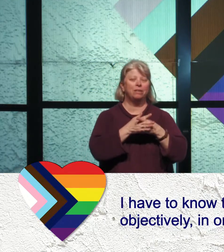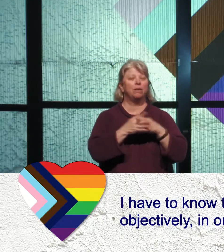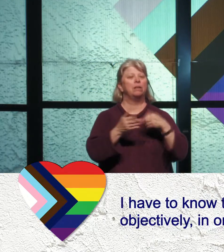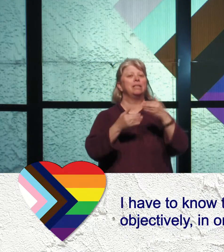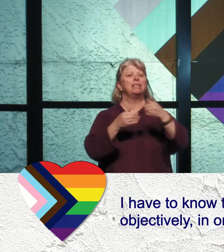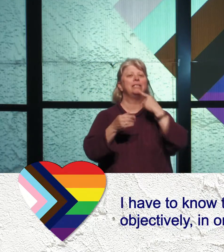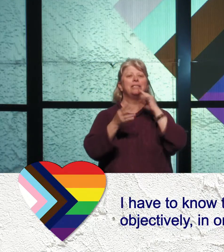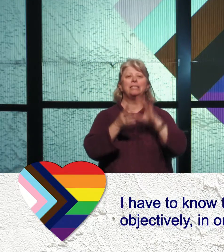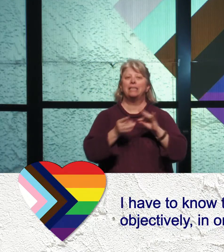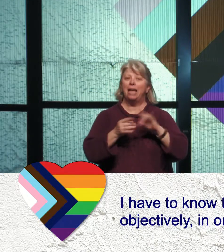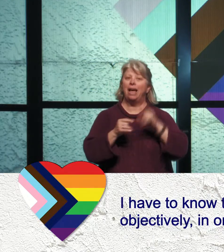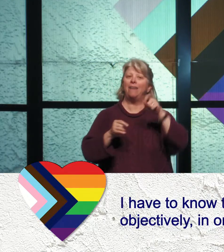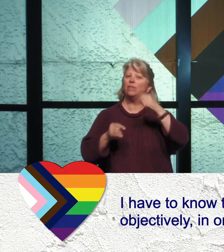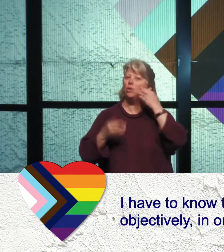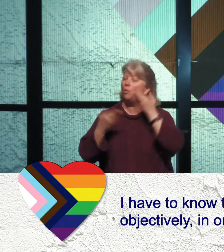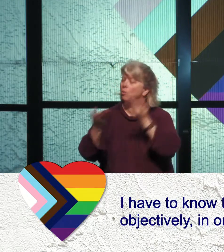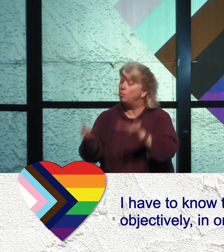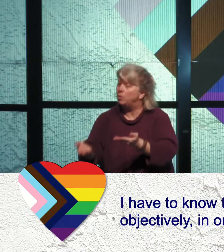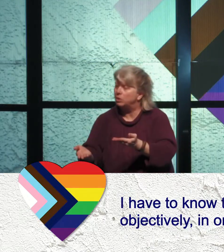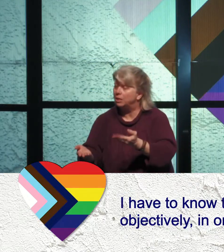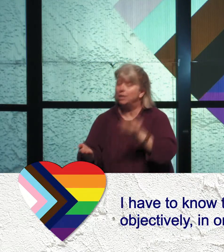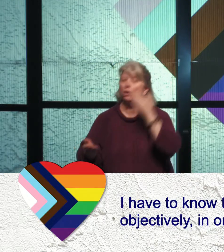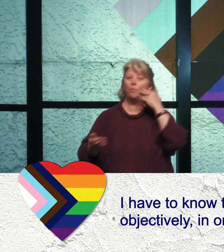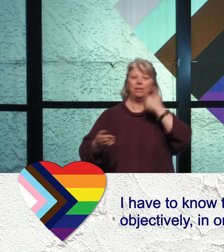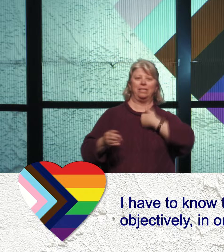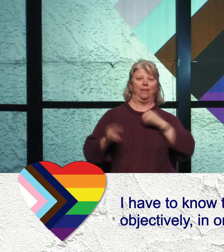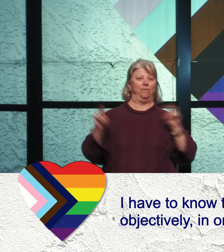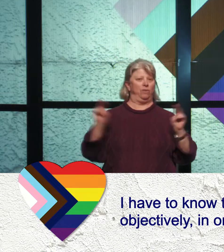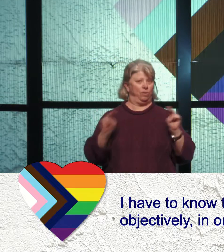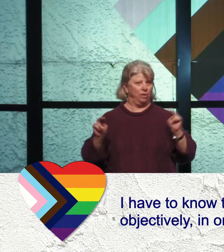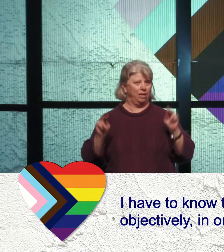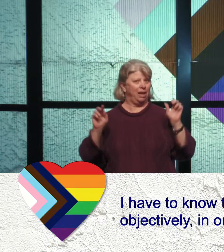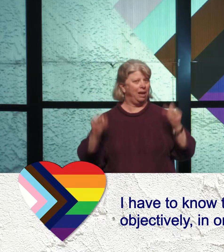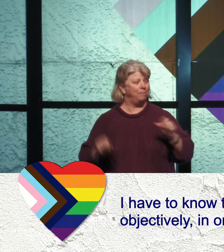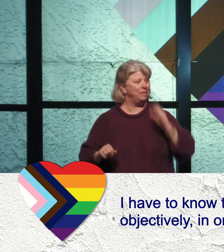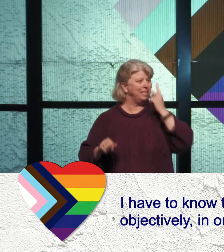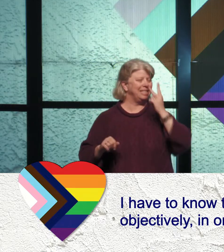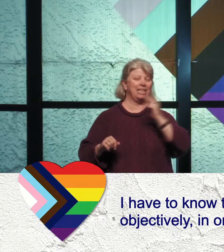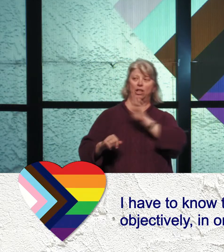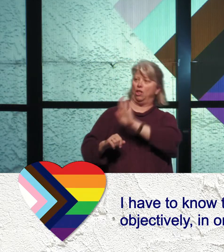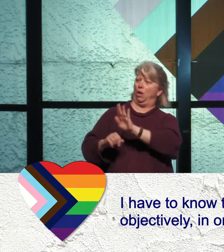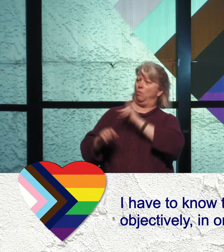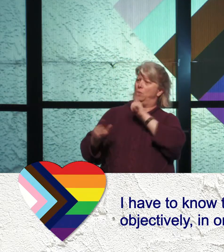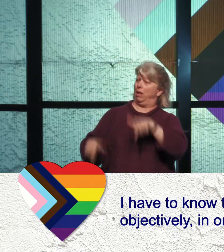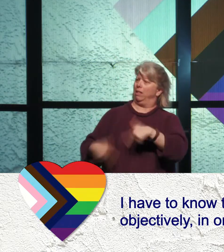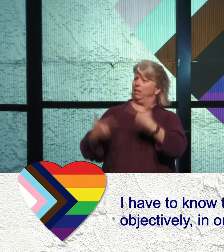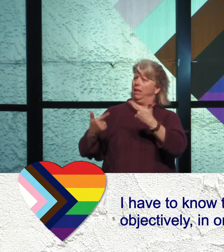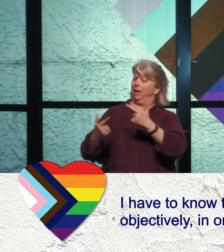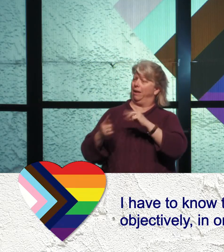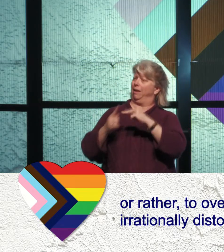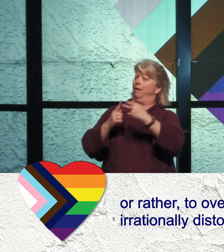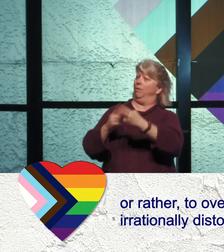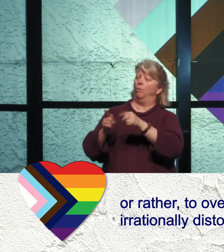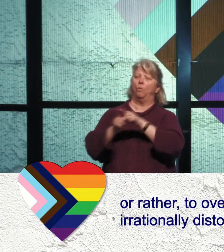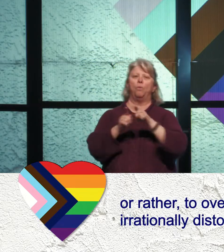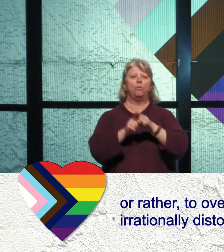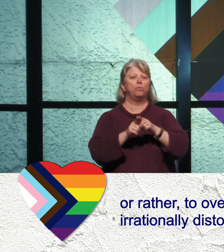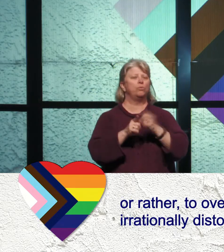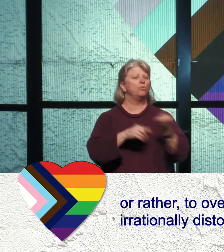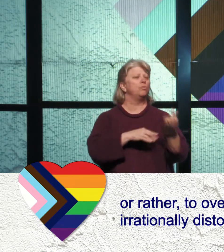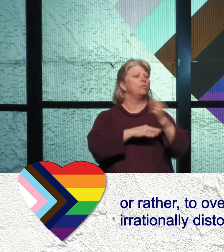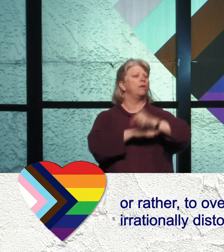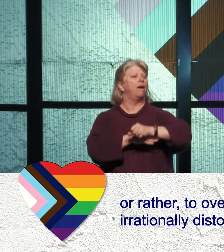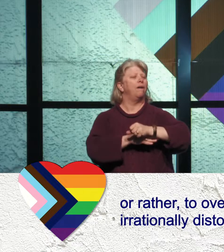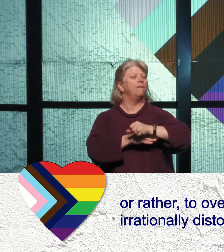says this: I have to know the other person and myself objectively in order to be able to see their reality, or rather, to overcome